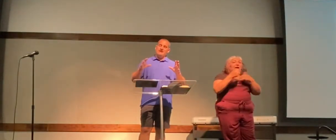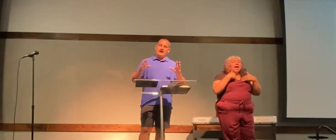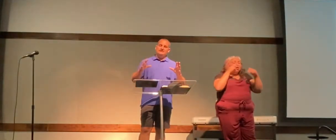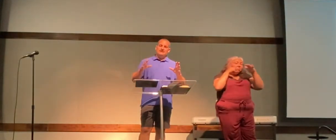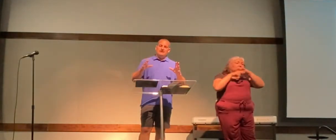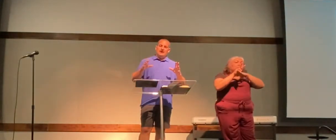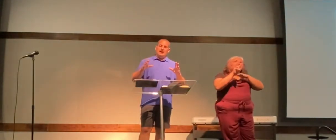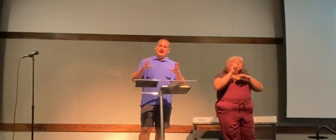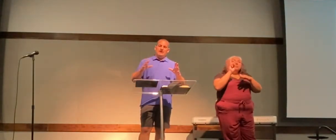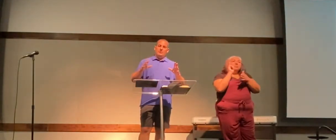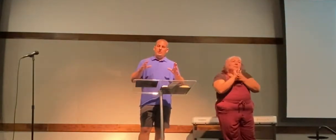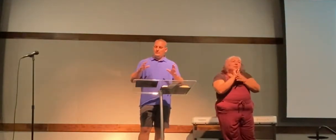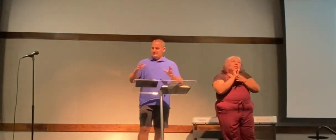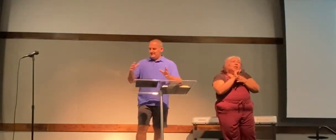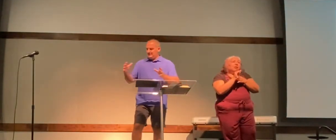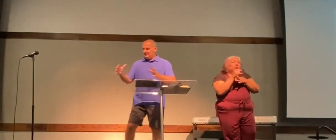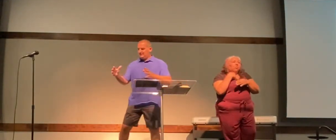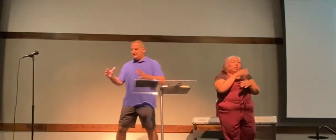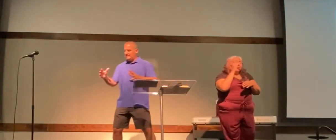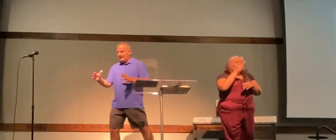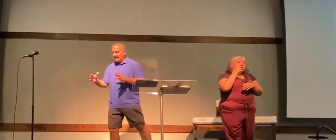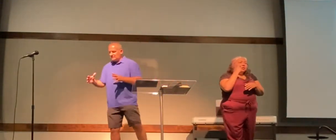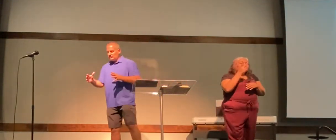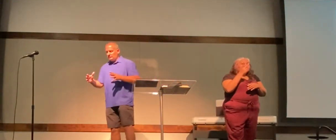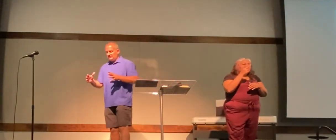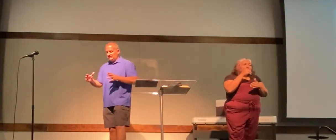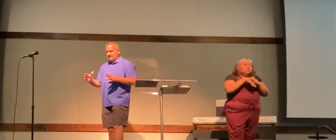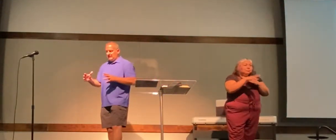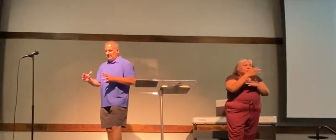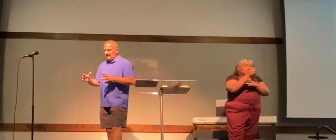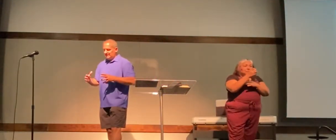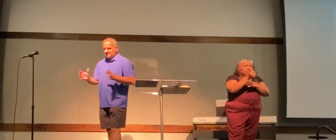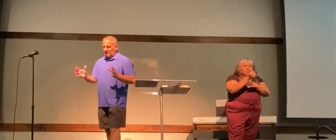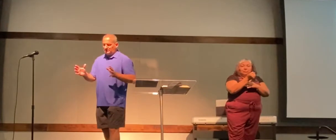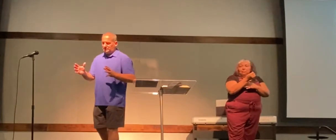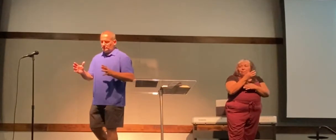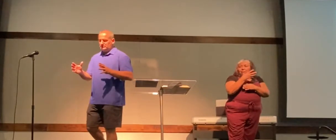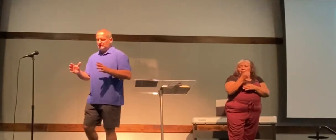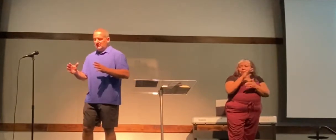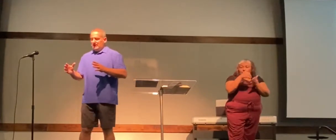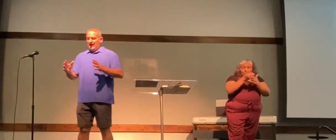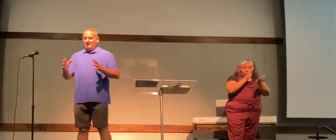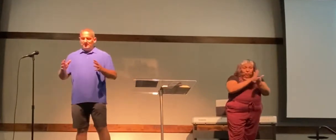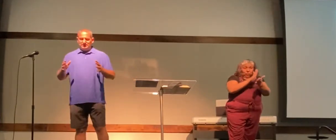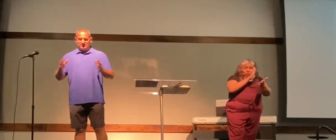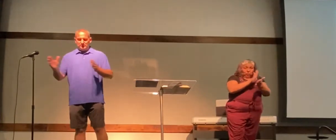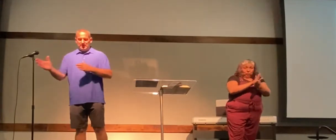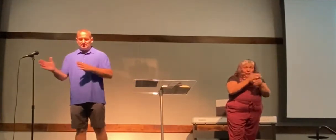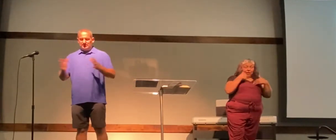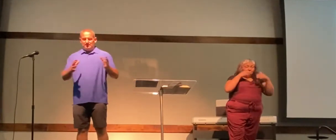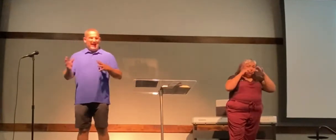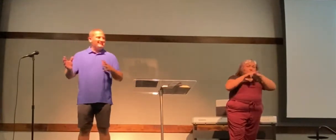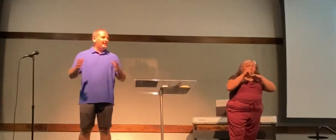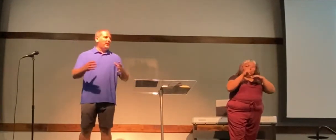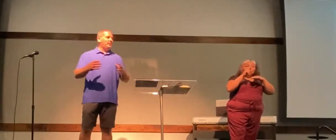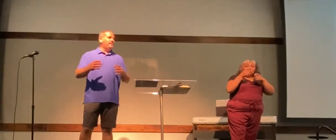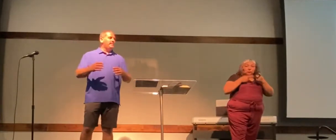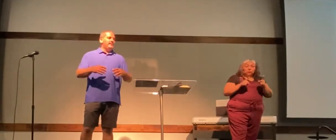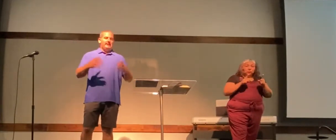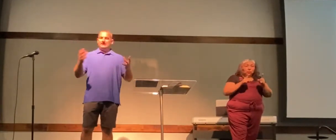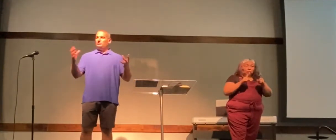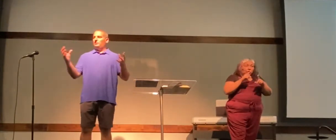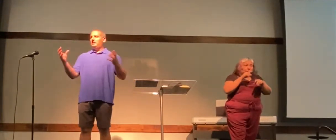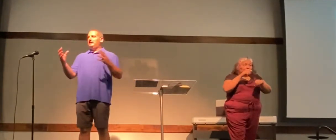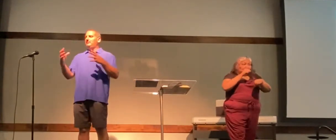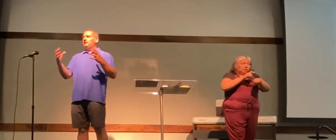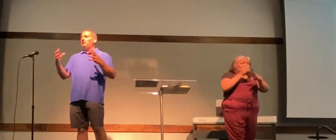I had visions that we would see in the high schools and just all schools. I had visions where, like, during passing hour,